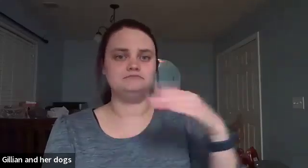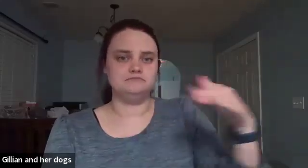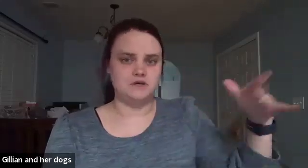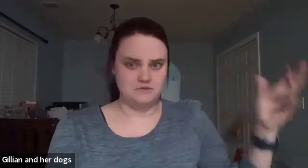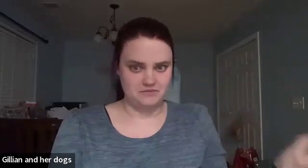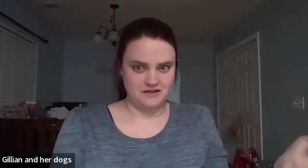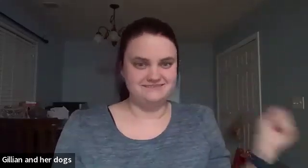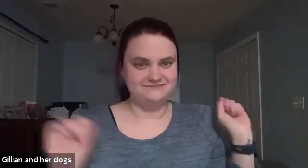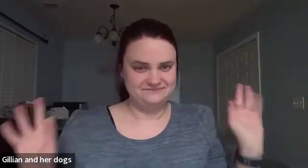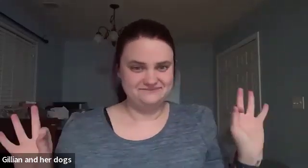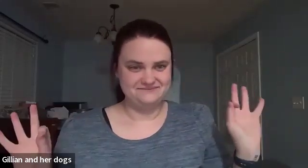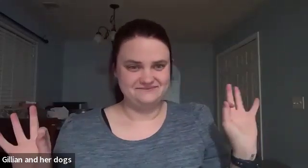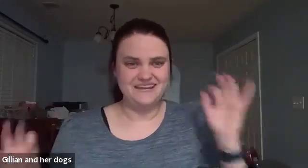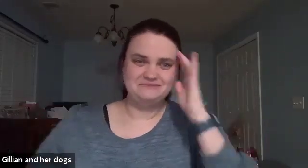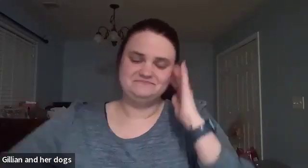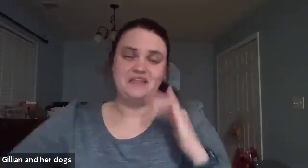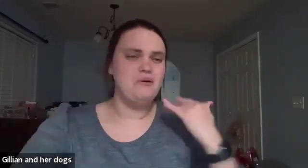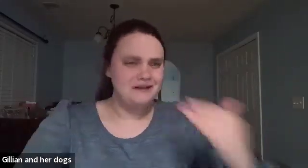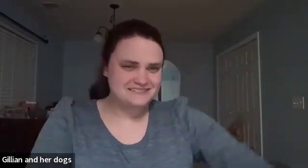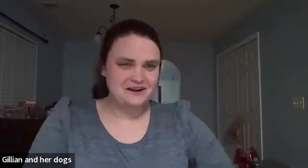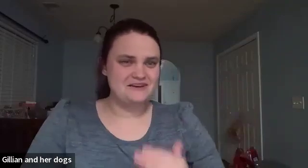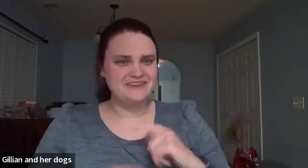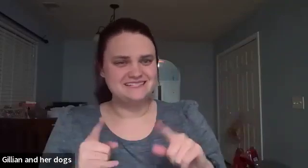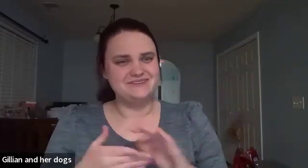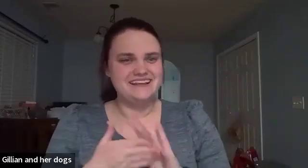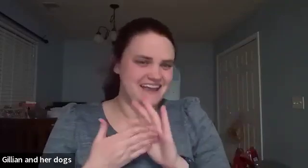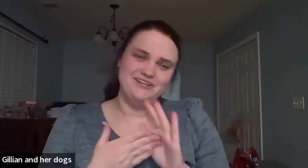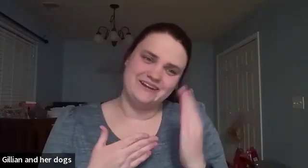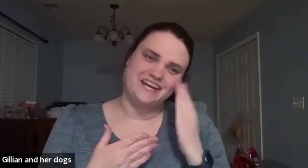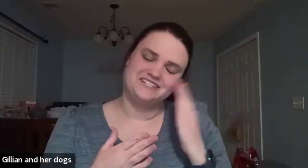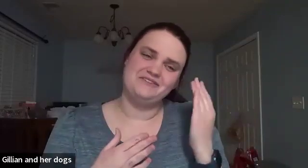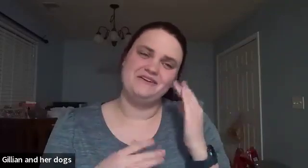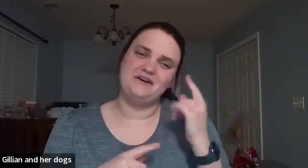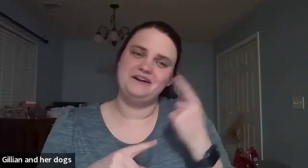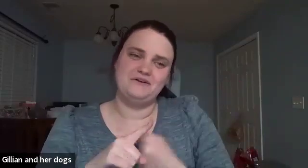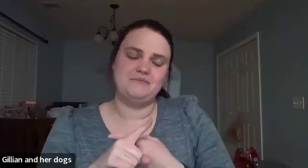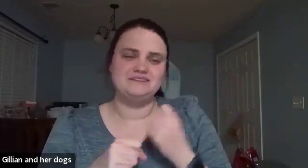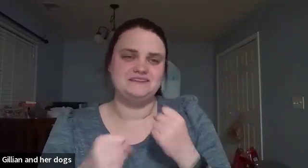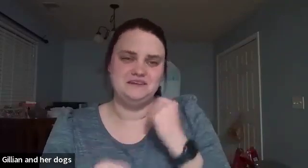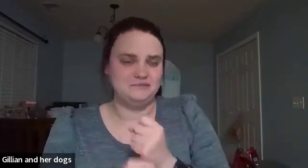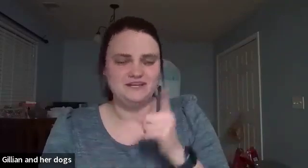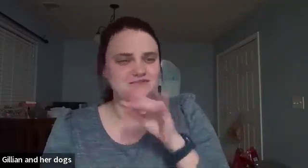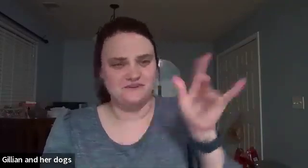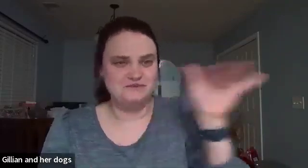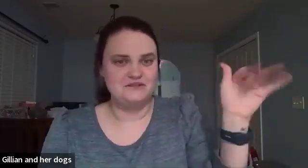December, blah, blah, blah, blah. Okay. I want to start off nice and be like, hey, you can actually know that you already know the months of the year because you fingerspell